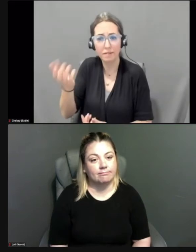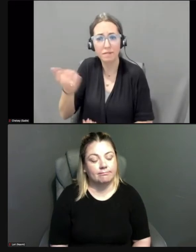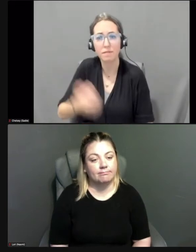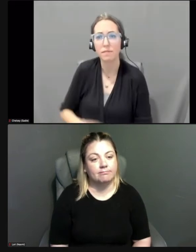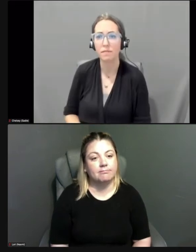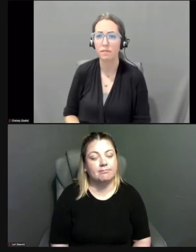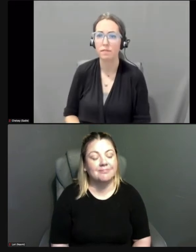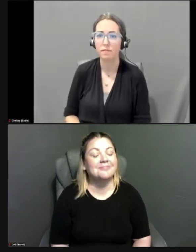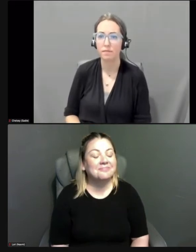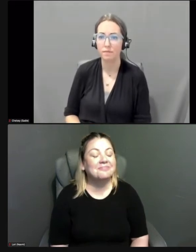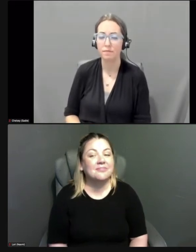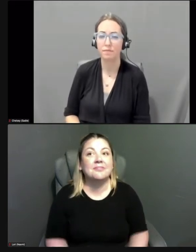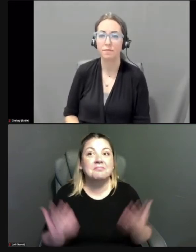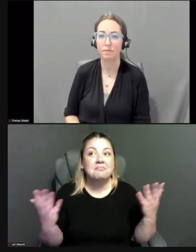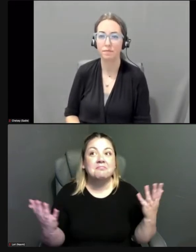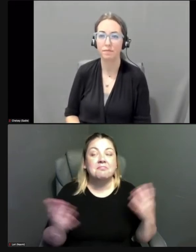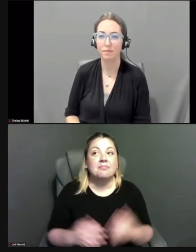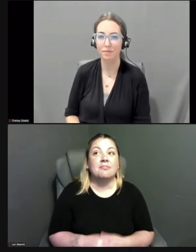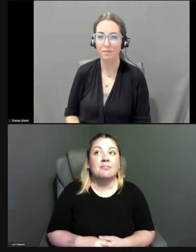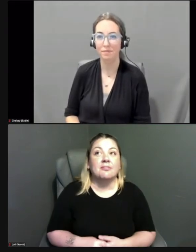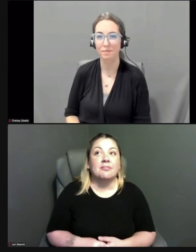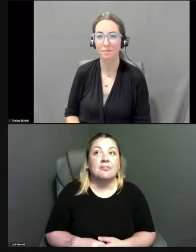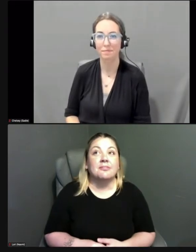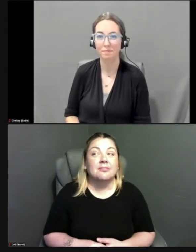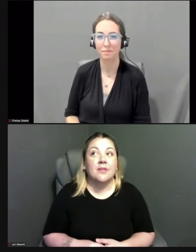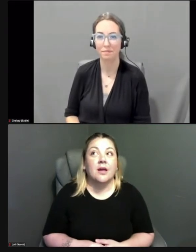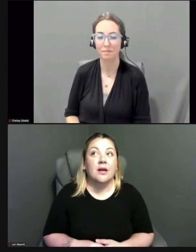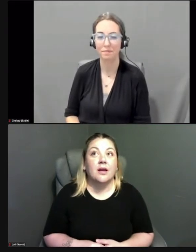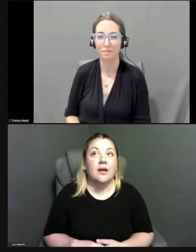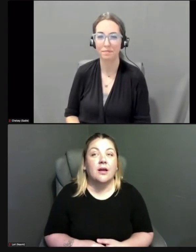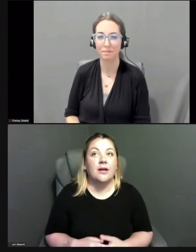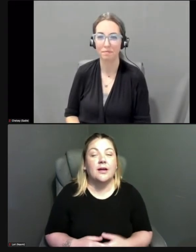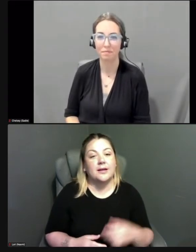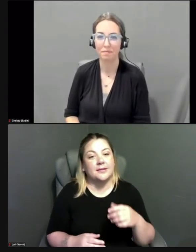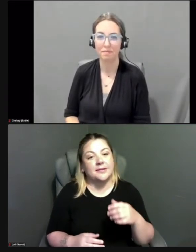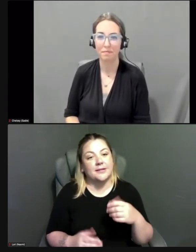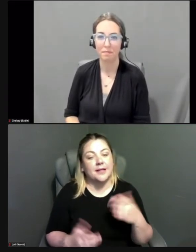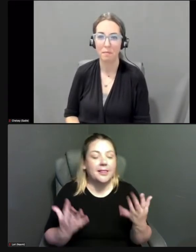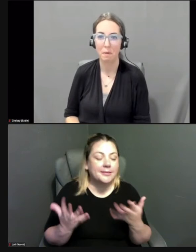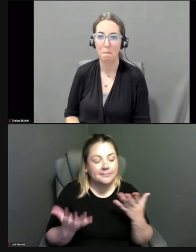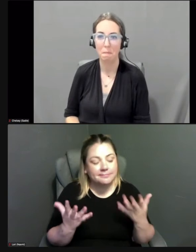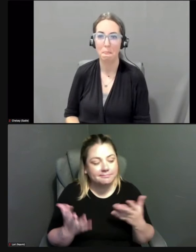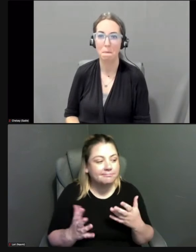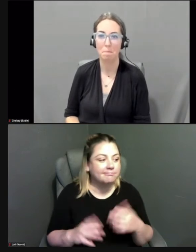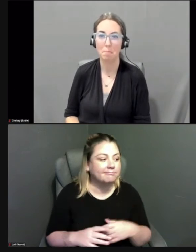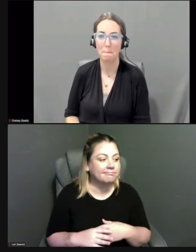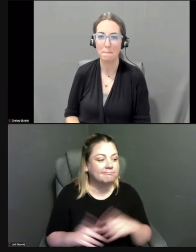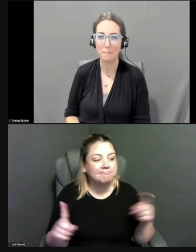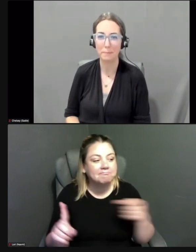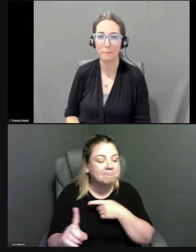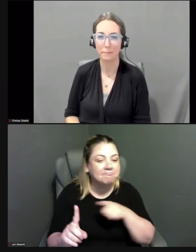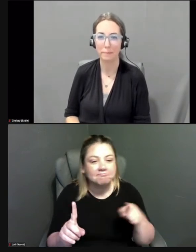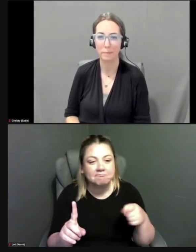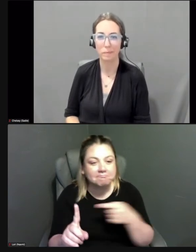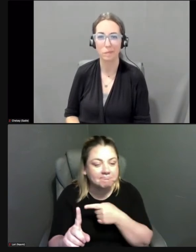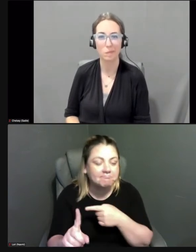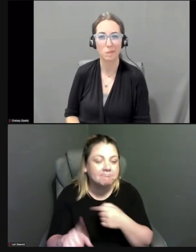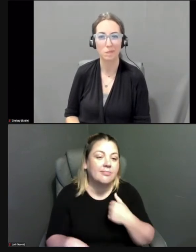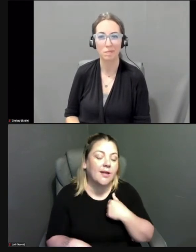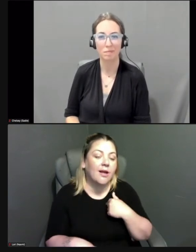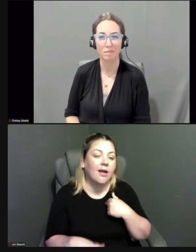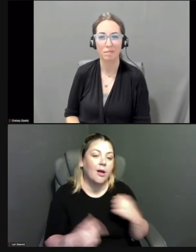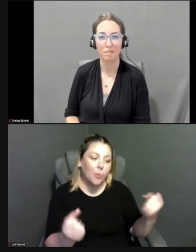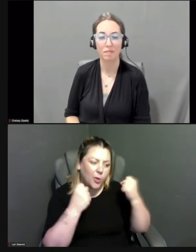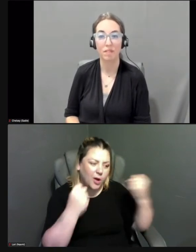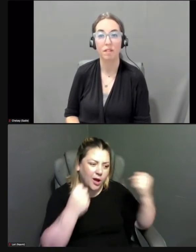sort of a roundabout thing. So I was, really getting into weightlifting. I